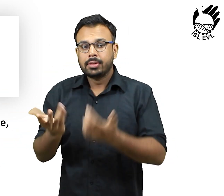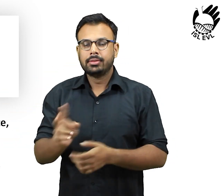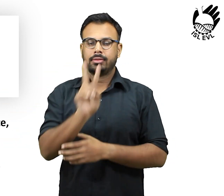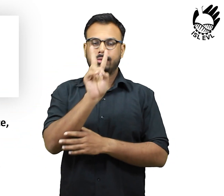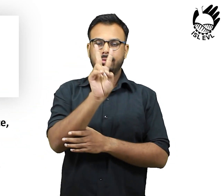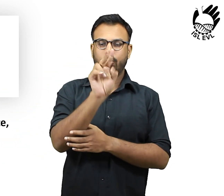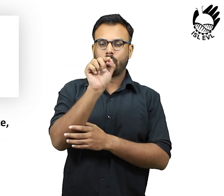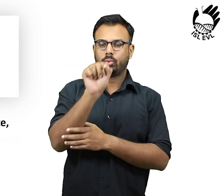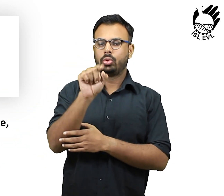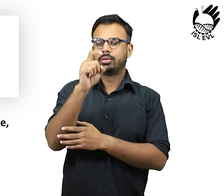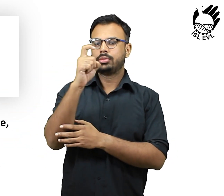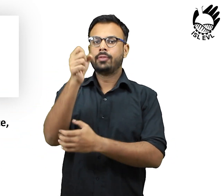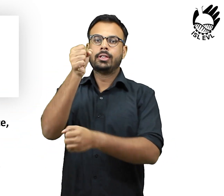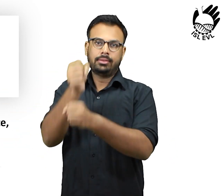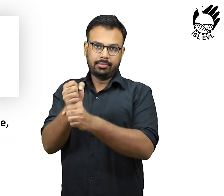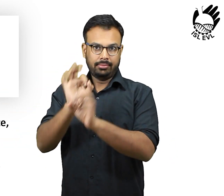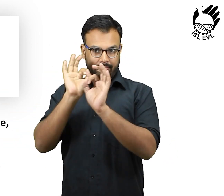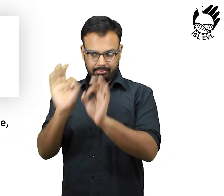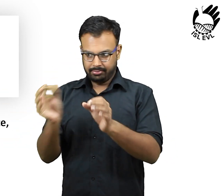in 450 centimeters cube of distilled water.